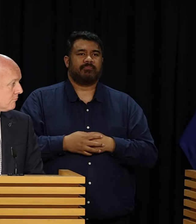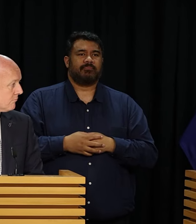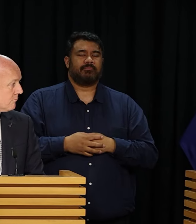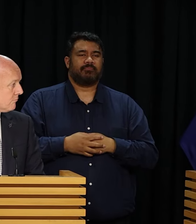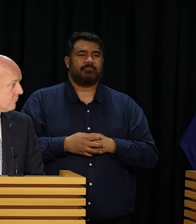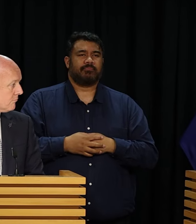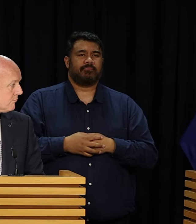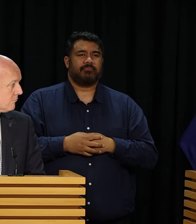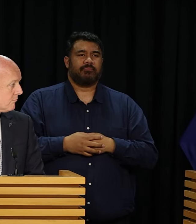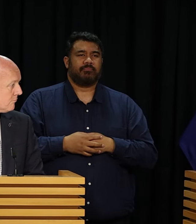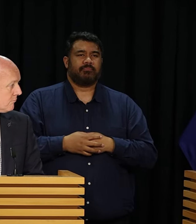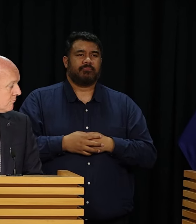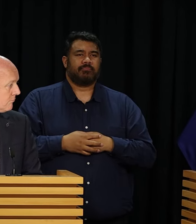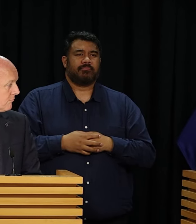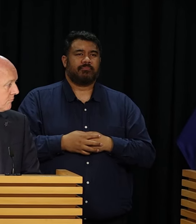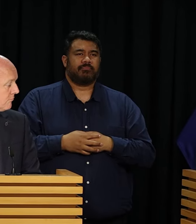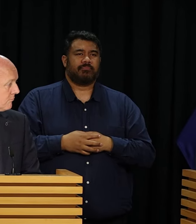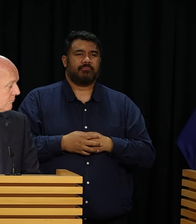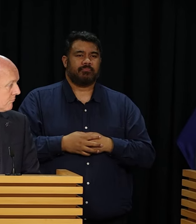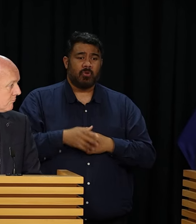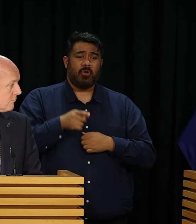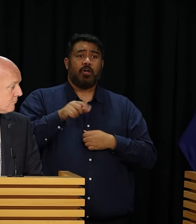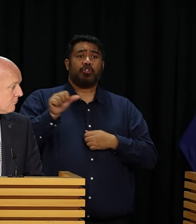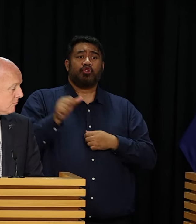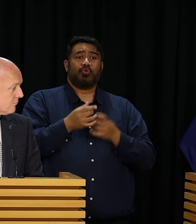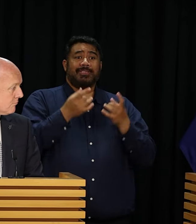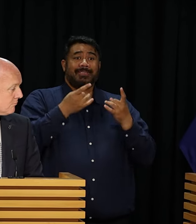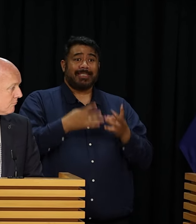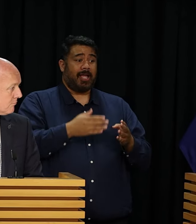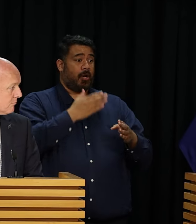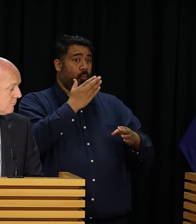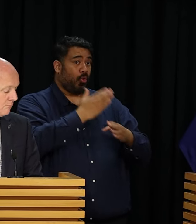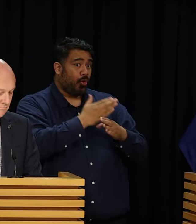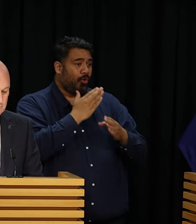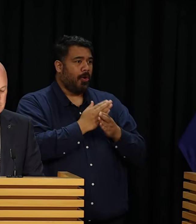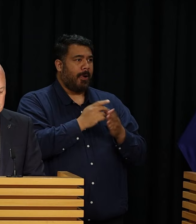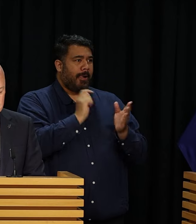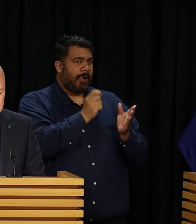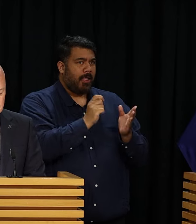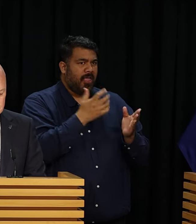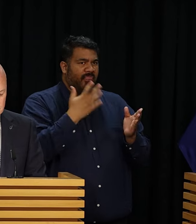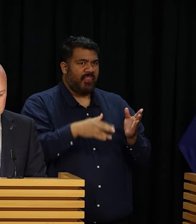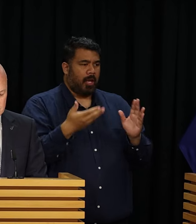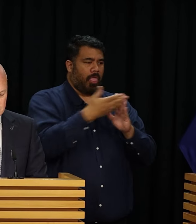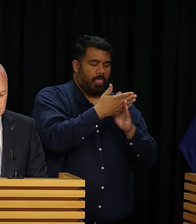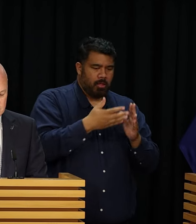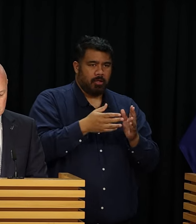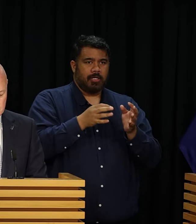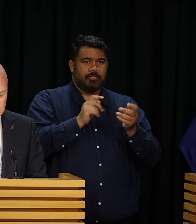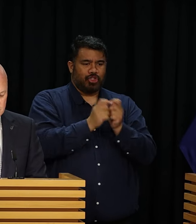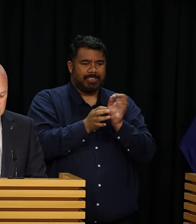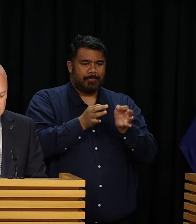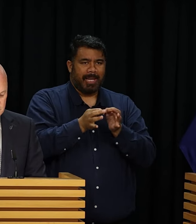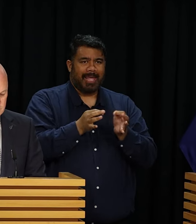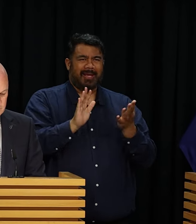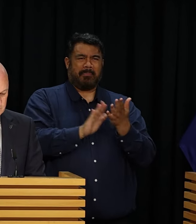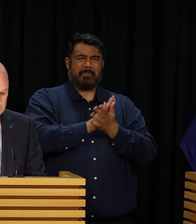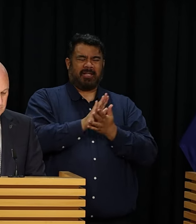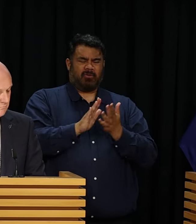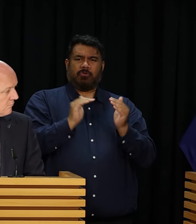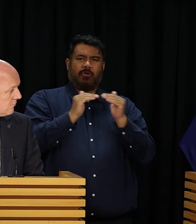after work is due to start, or in some cases early works to prepare sites have already begun, it's deeply unfair for schools